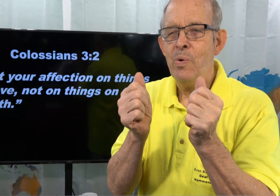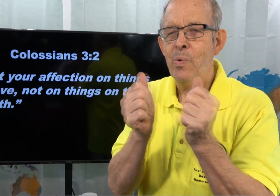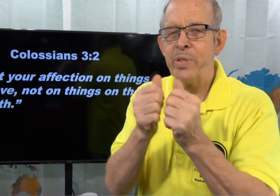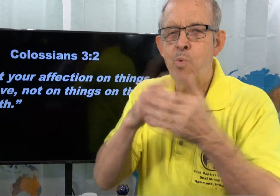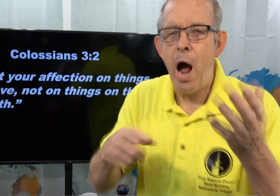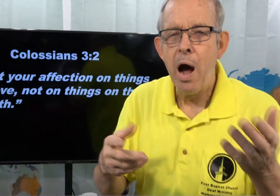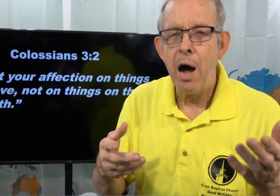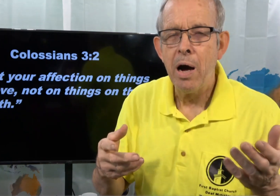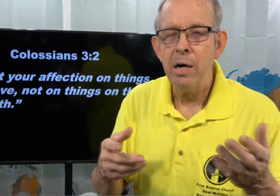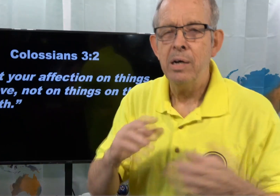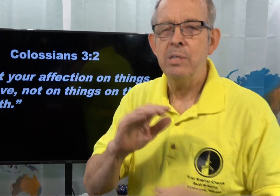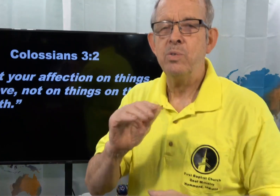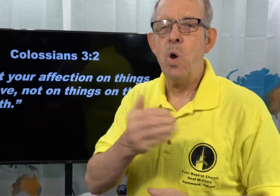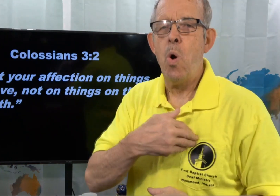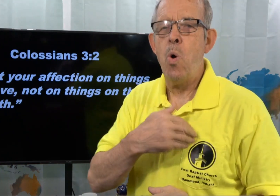But what? So,